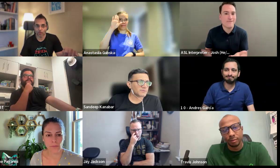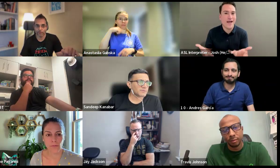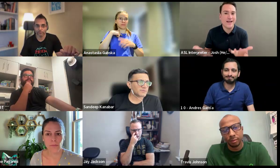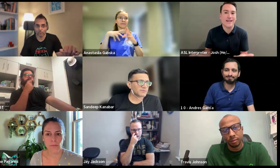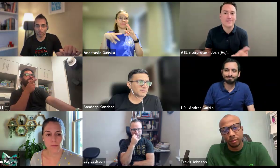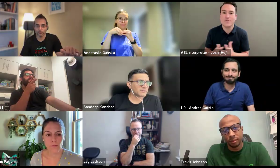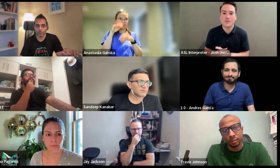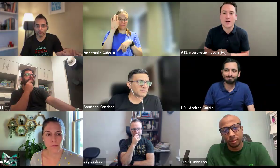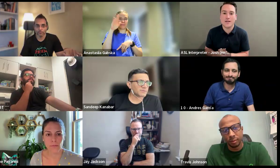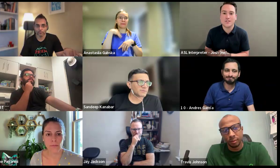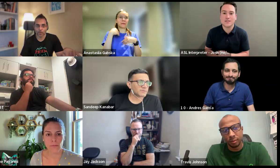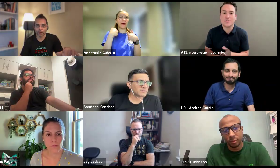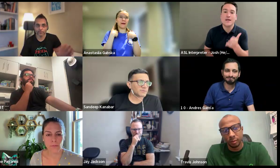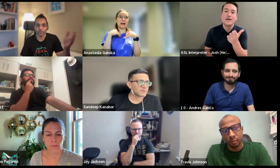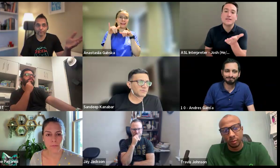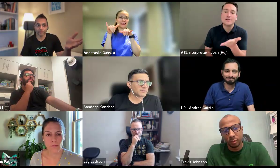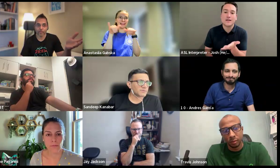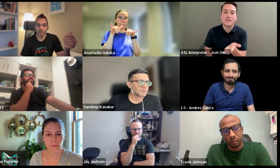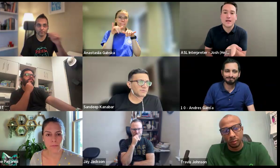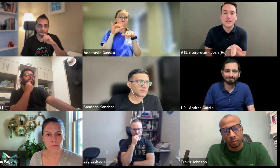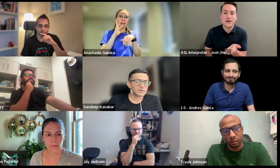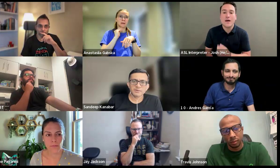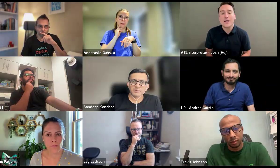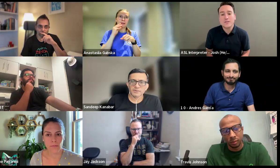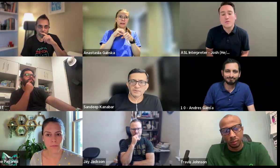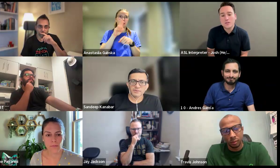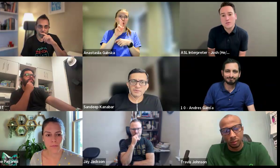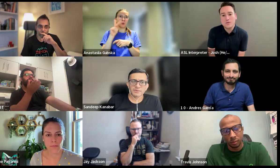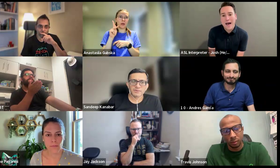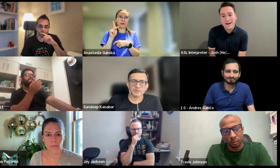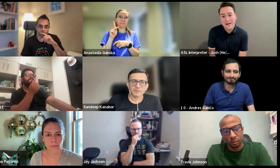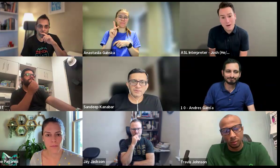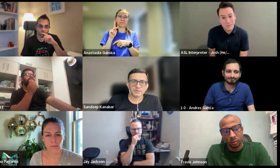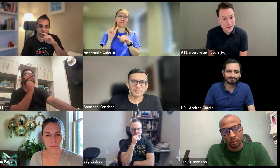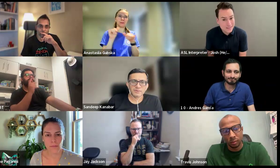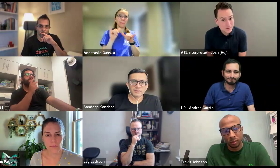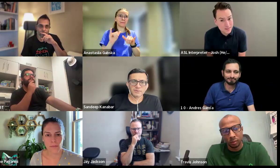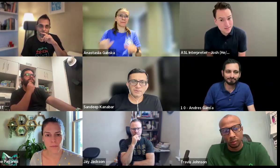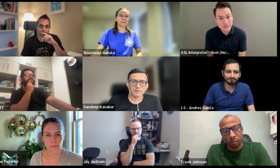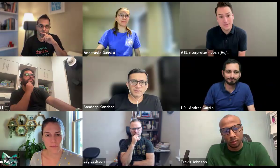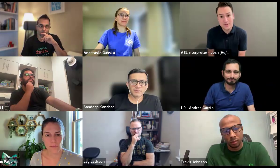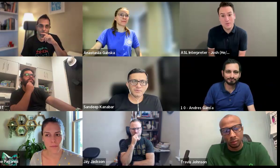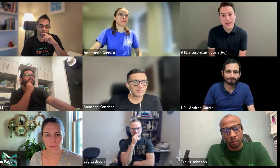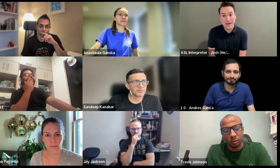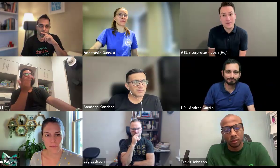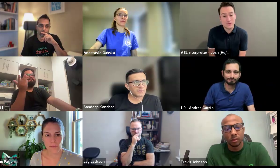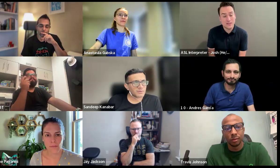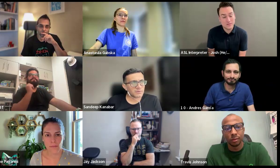have any of those accommodations. This is Anastasia. I do want to add about my experience in the UK. It's